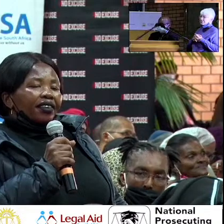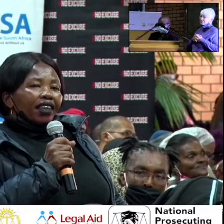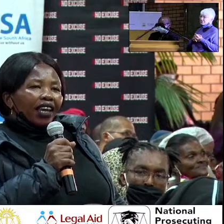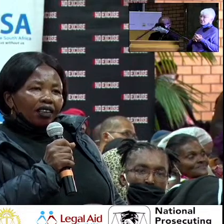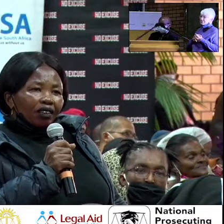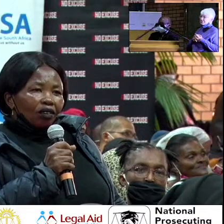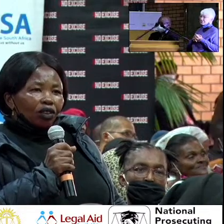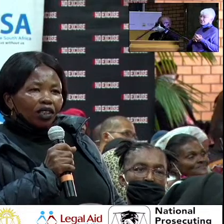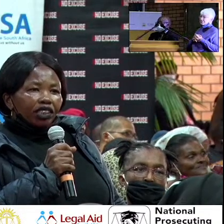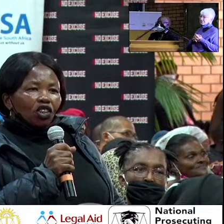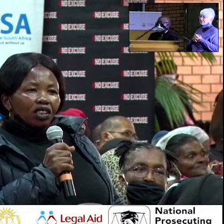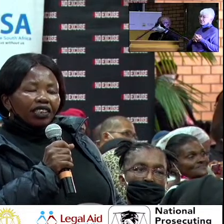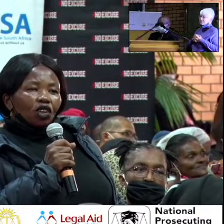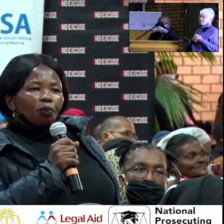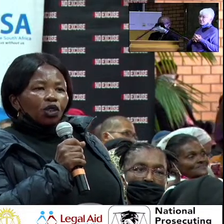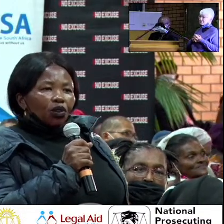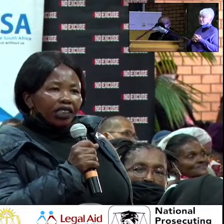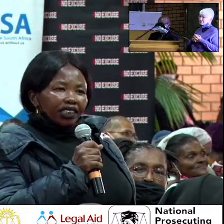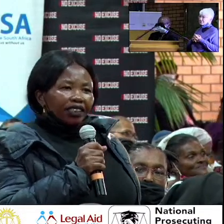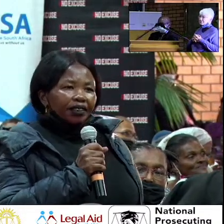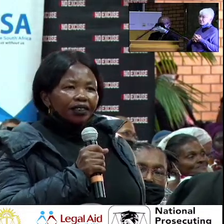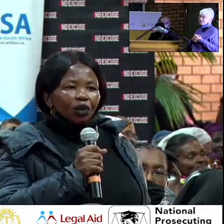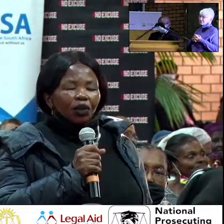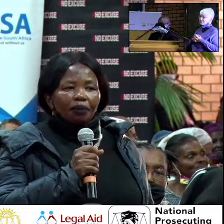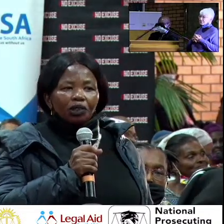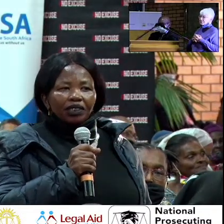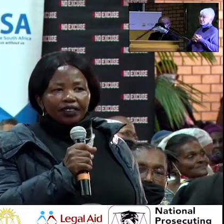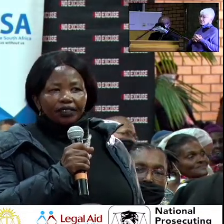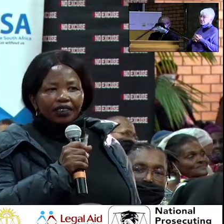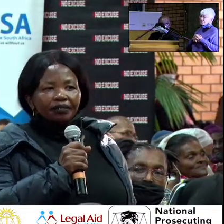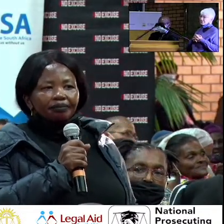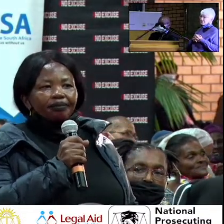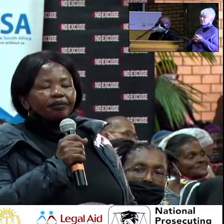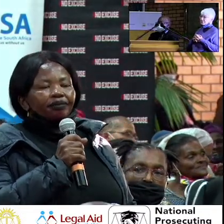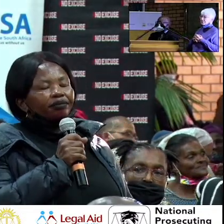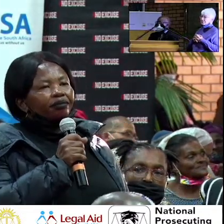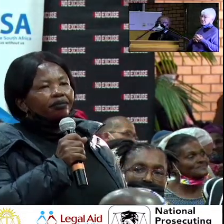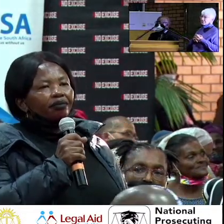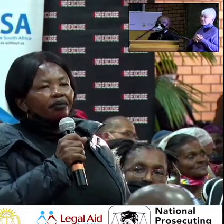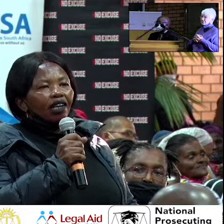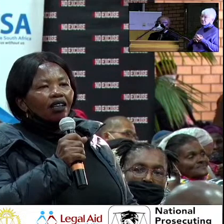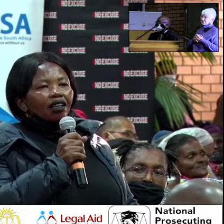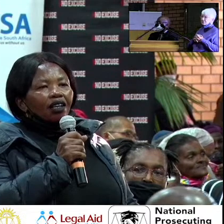I take also this opportunity to come to Delft.